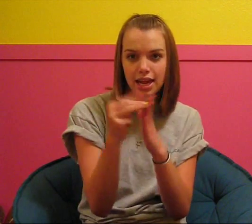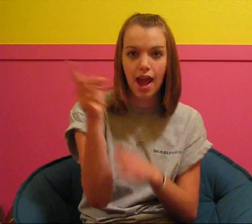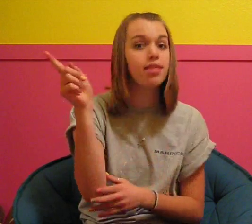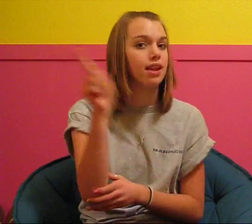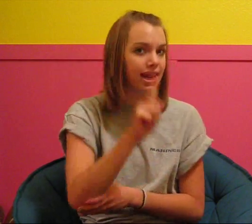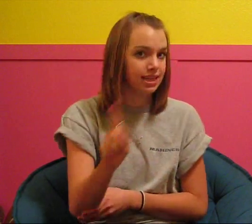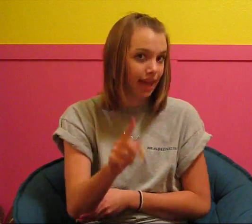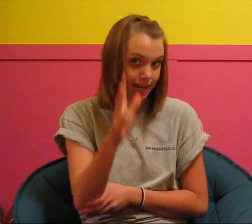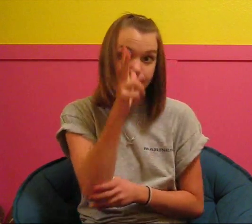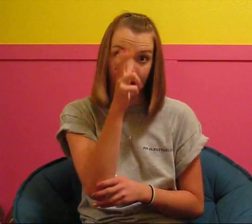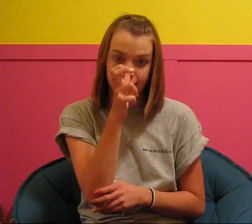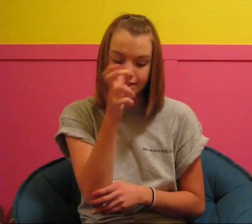and then I did Lightning Bugs,